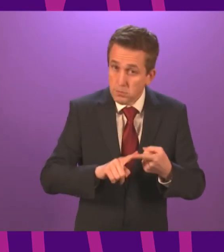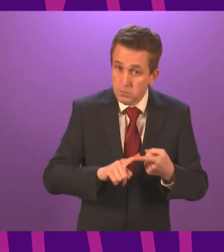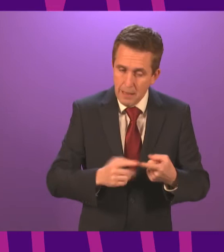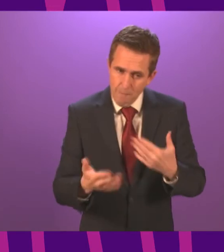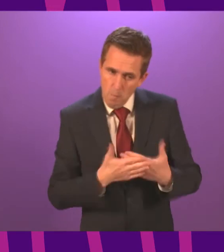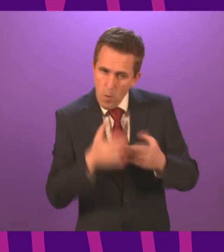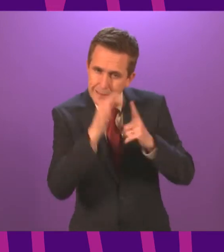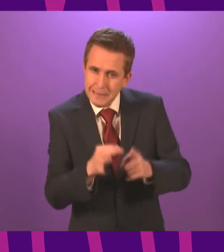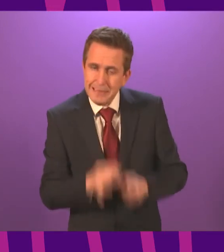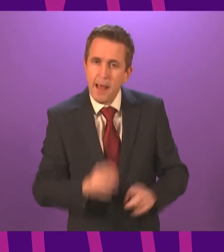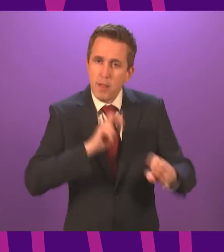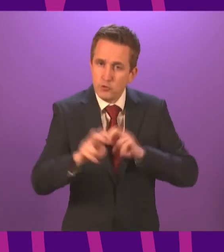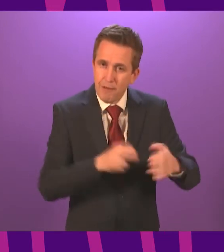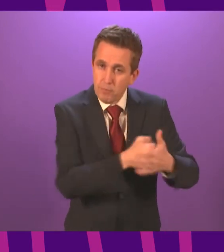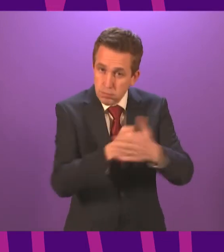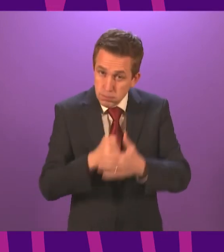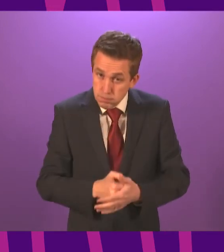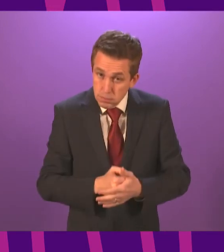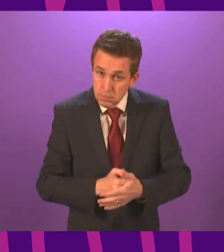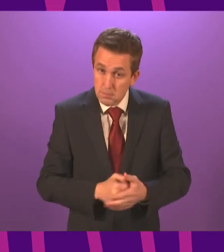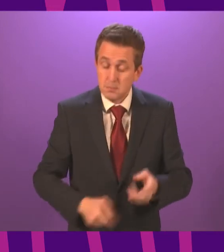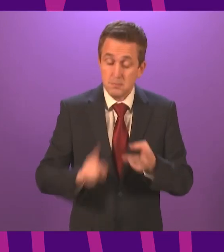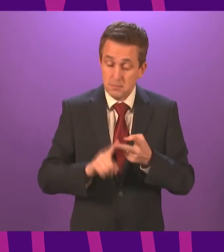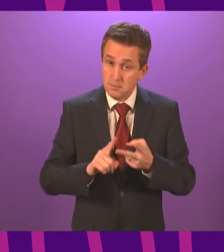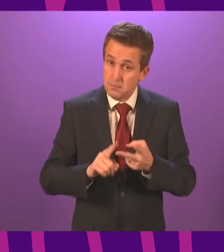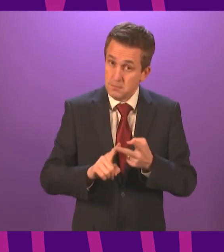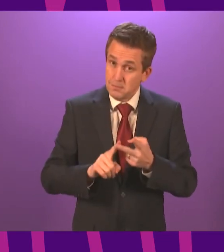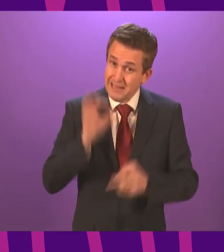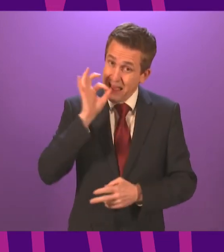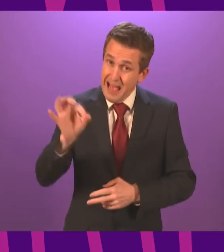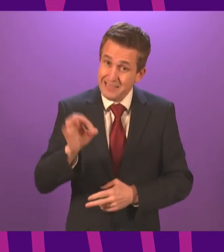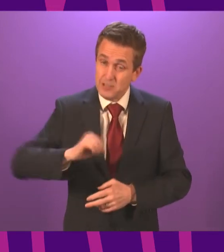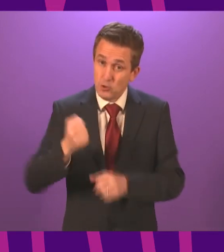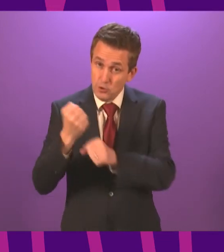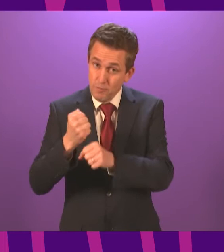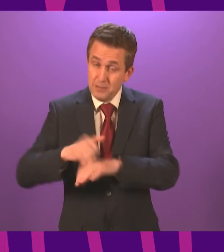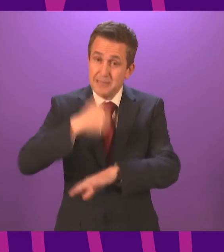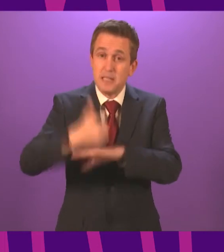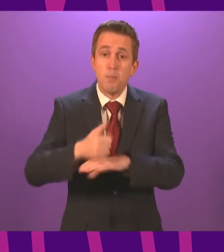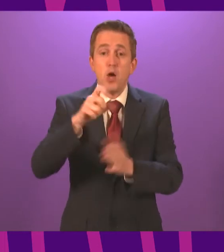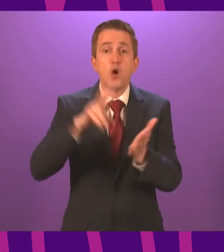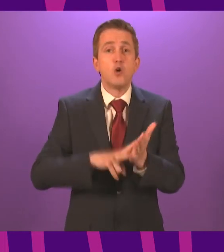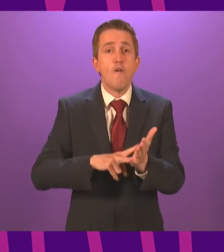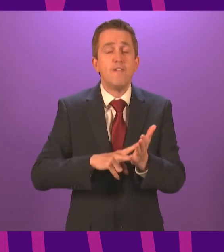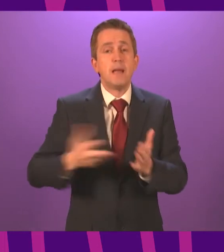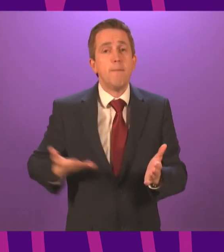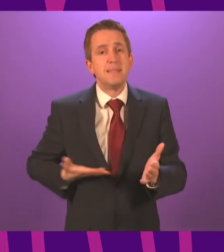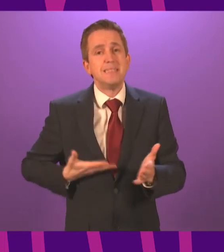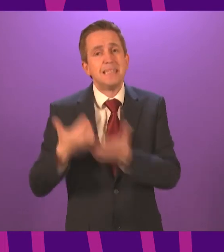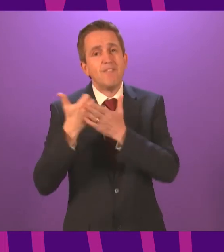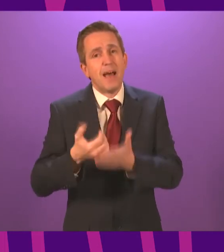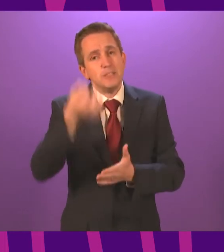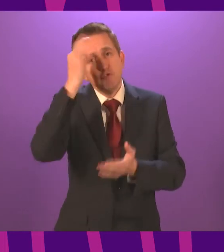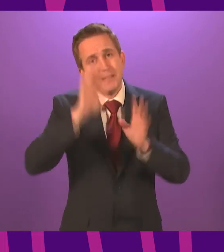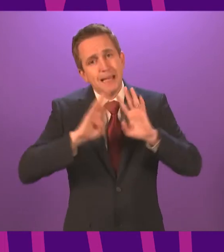regulations, urges the SNP government to immediately establish a COVID Business Advisory Council. However, Presiding Officer,